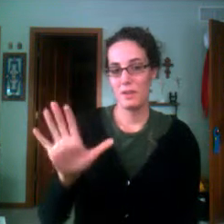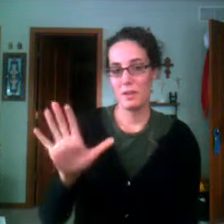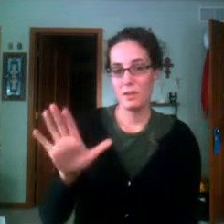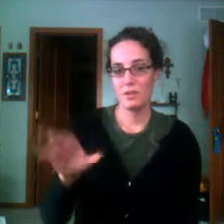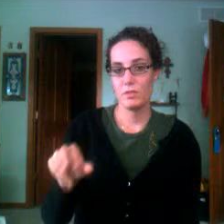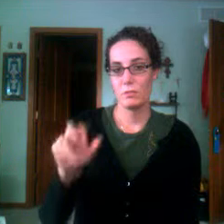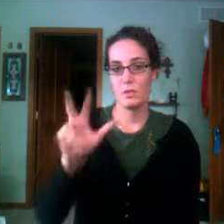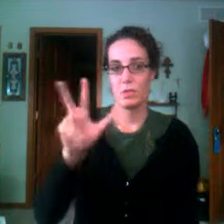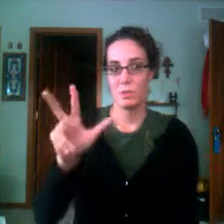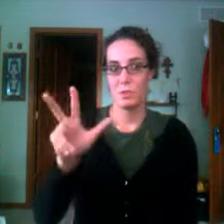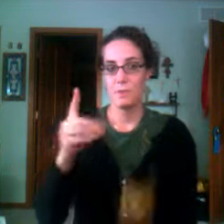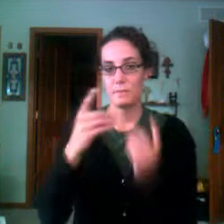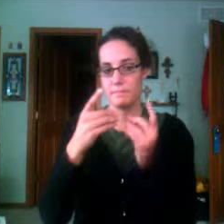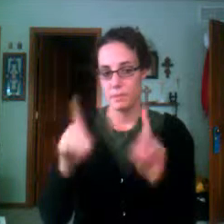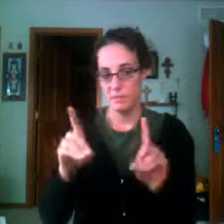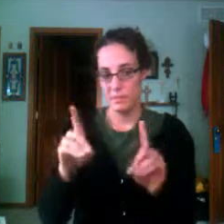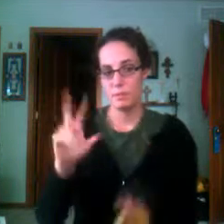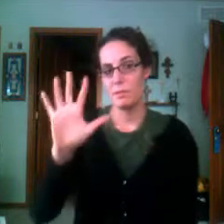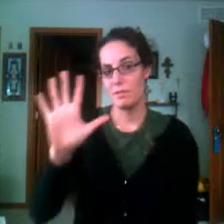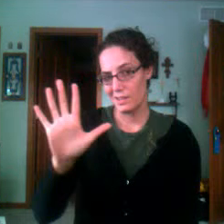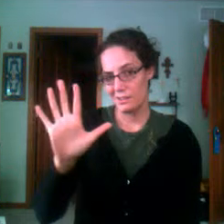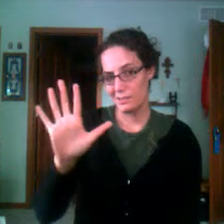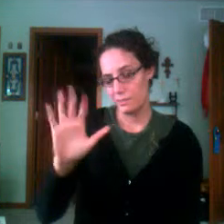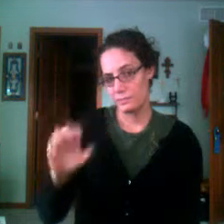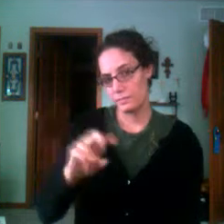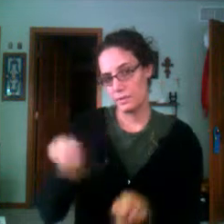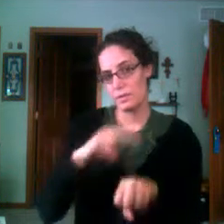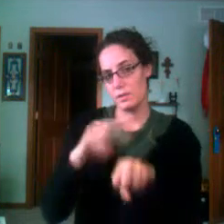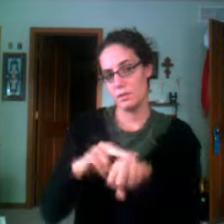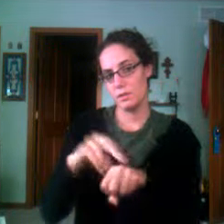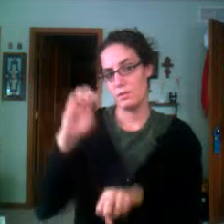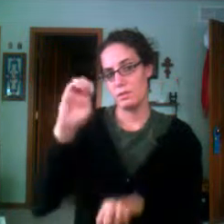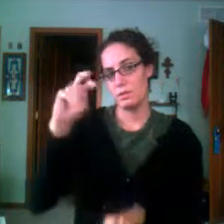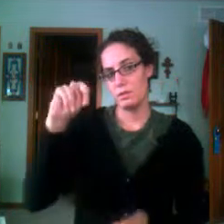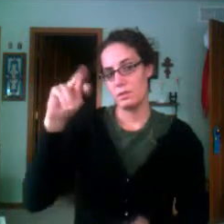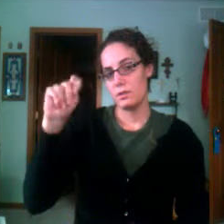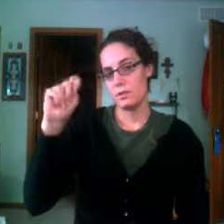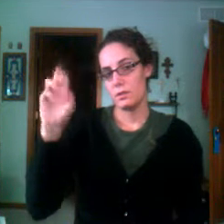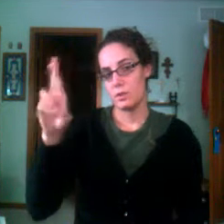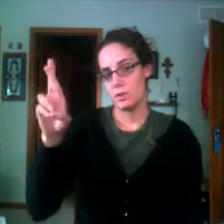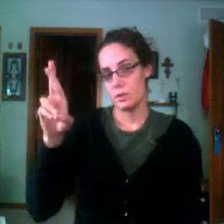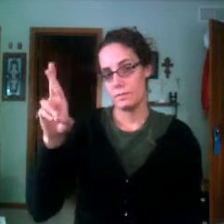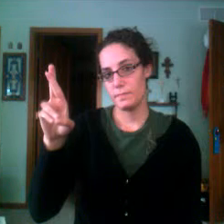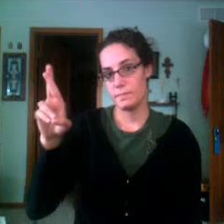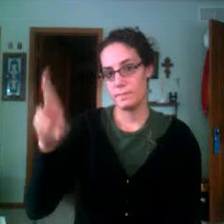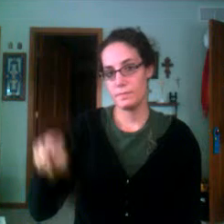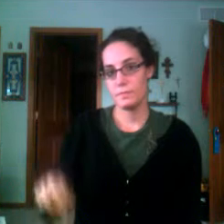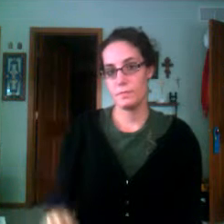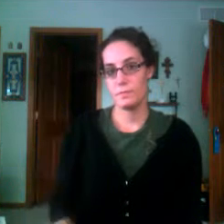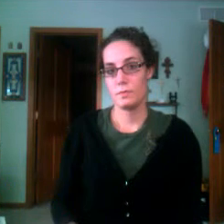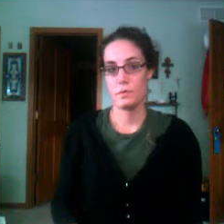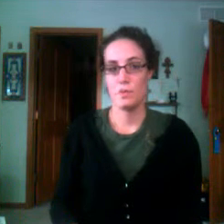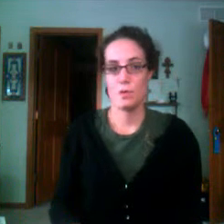3 divide by 5, and of course press enter. It's always a good habit to always actually also use the clear key that's up